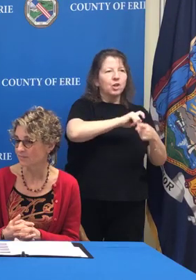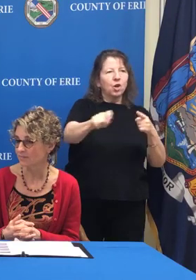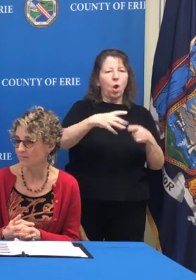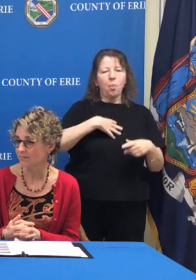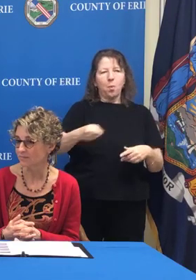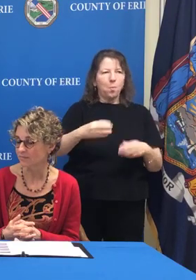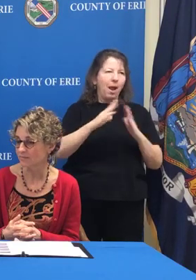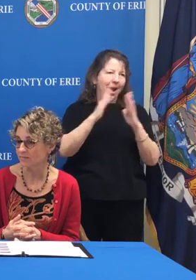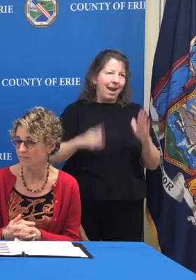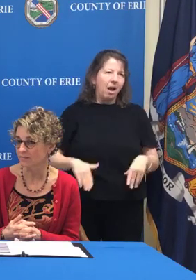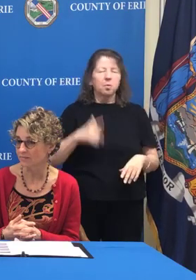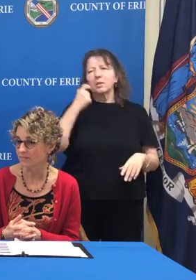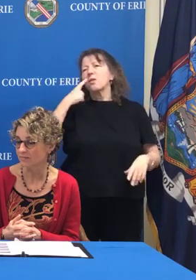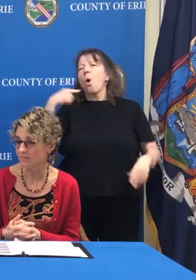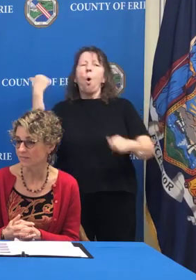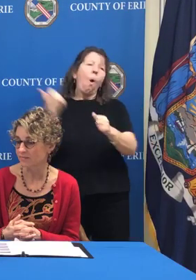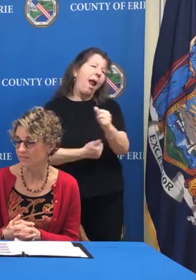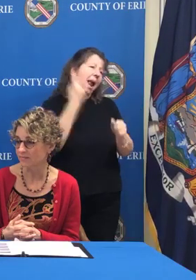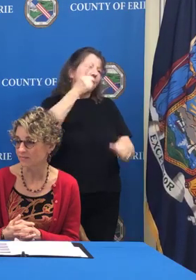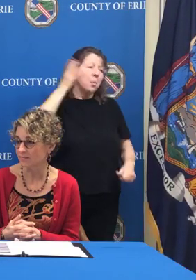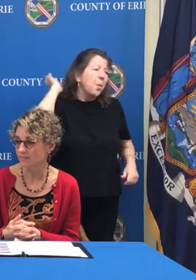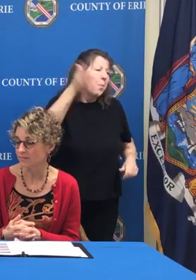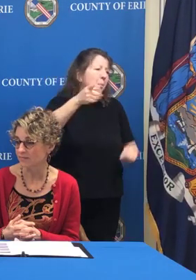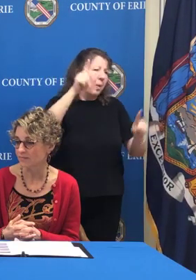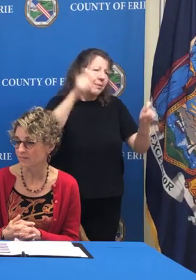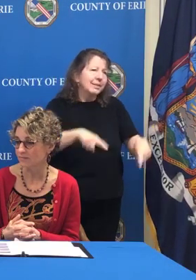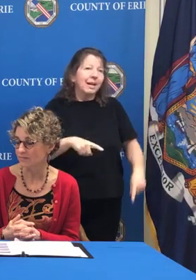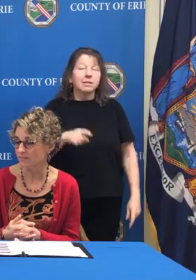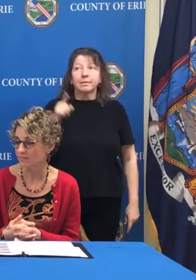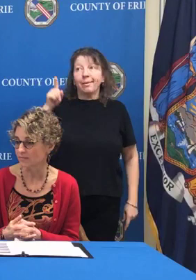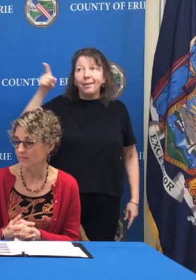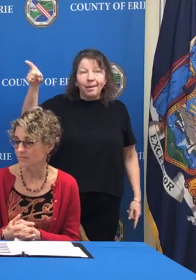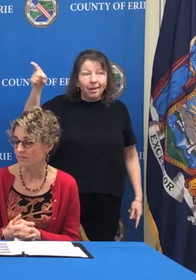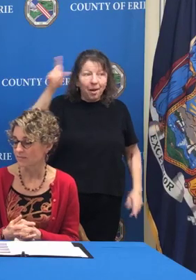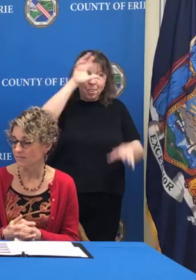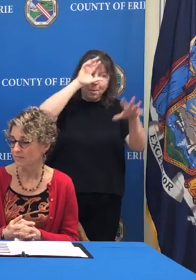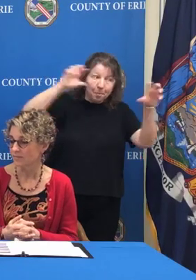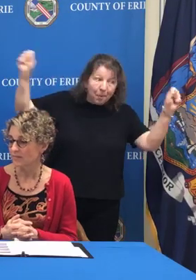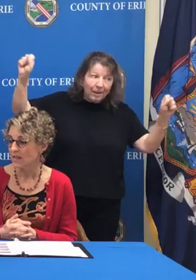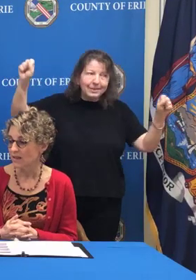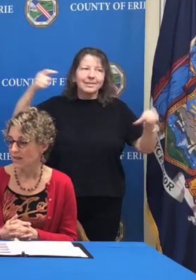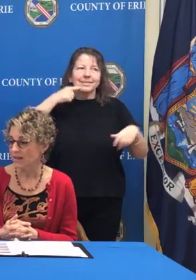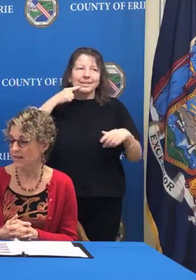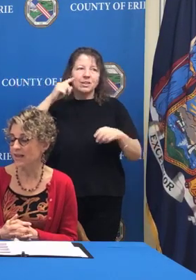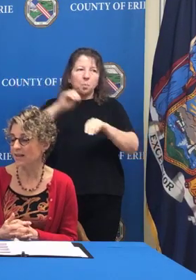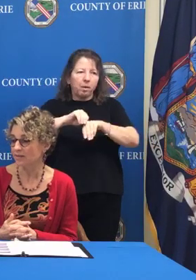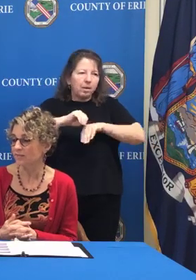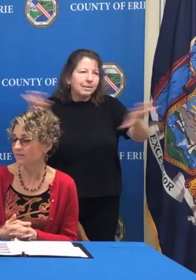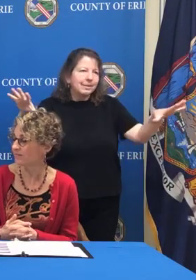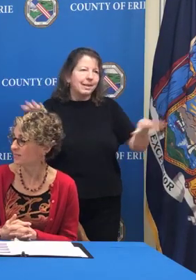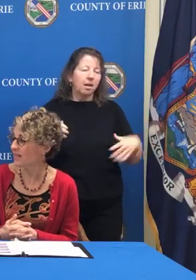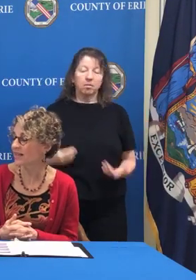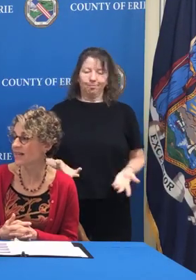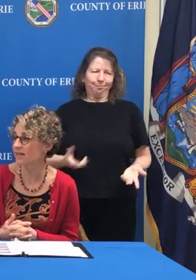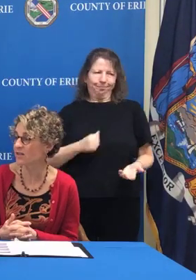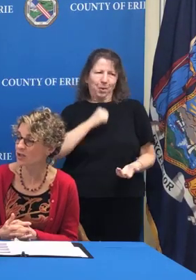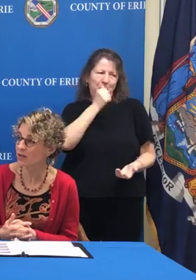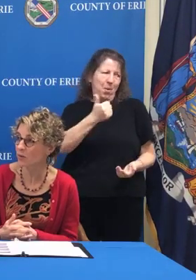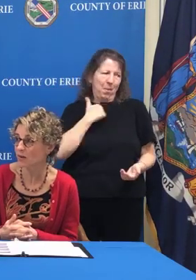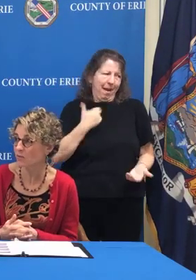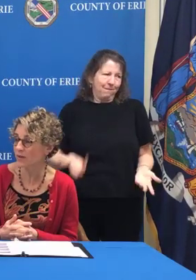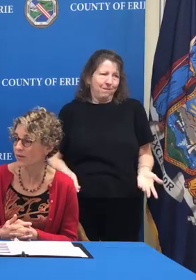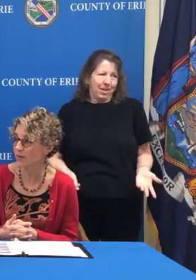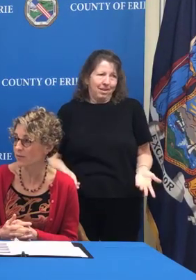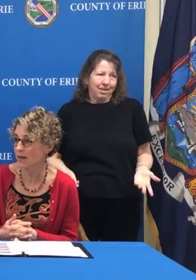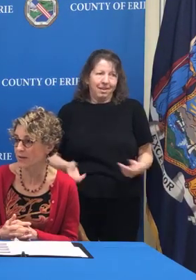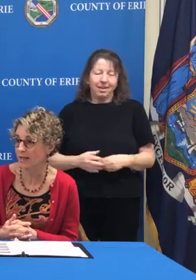that everyone's going to be tested, because they're the ones that are supposedly sending supplies out. They don't have them. And again, she can